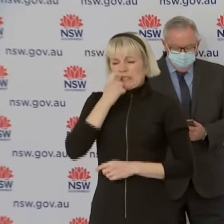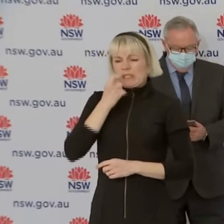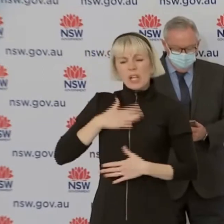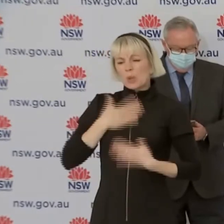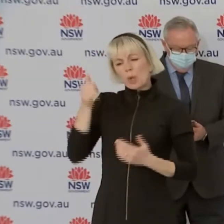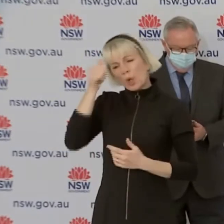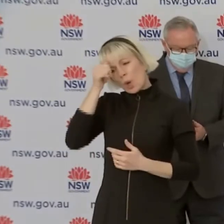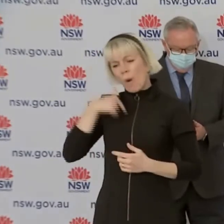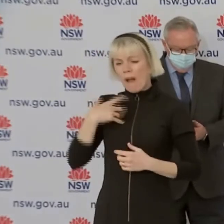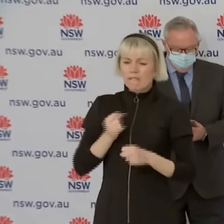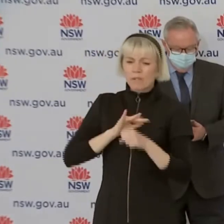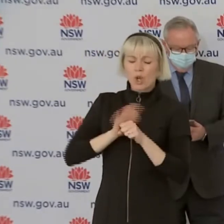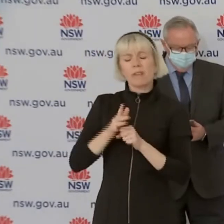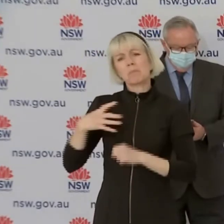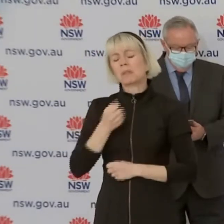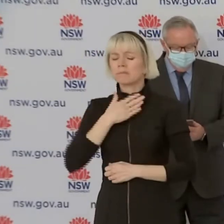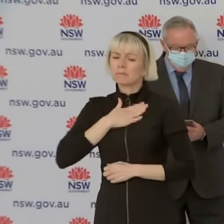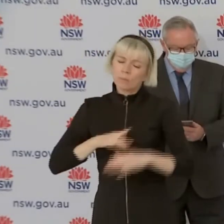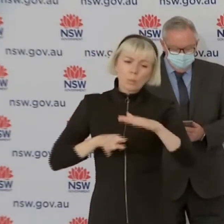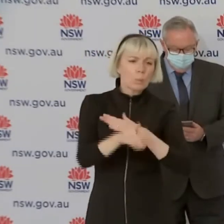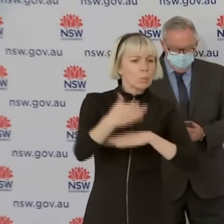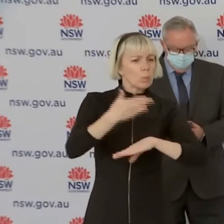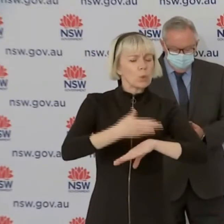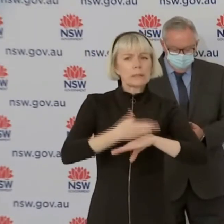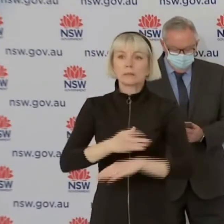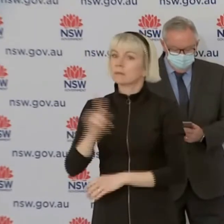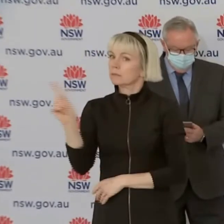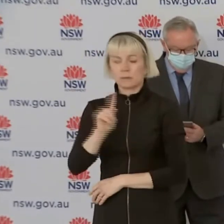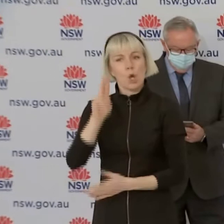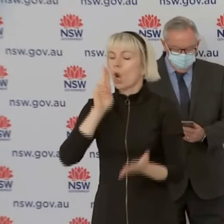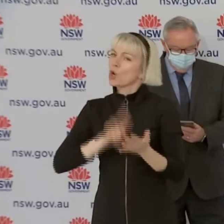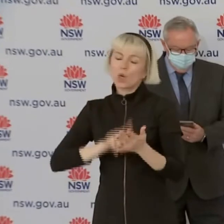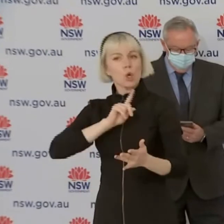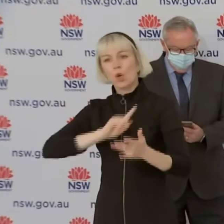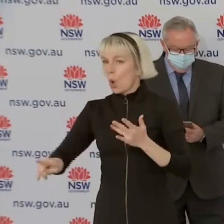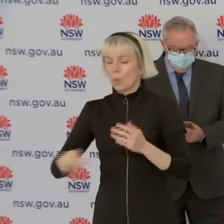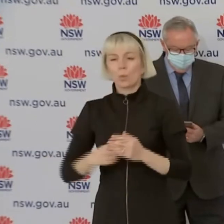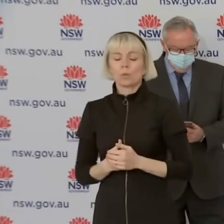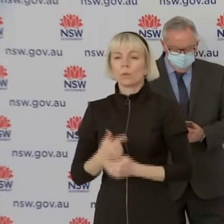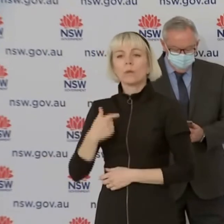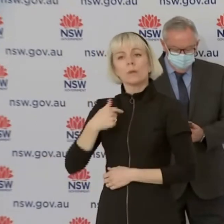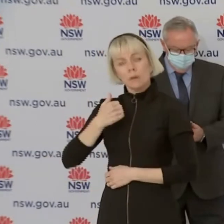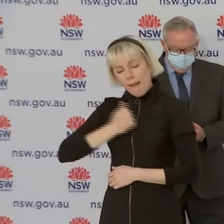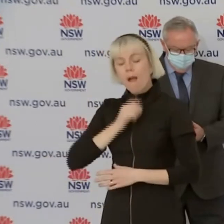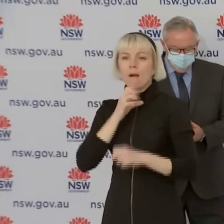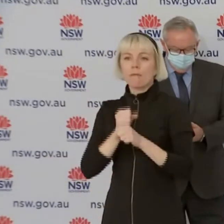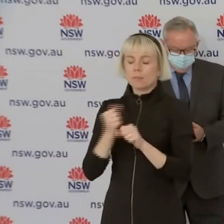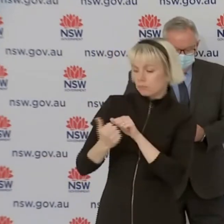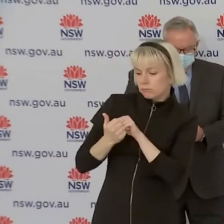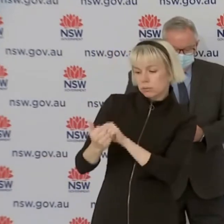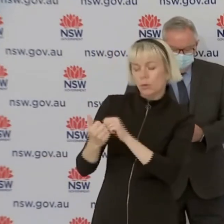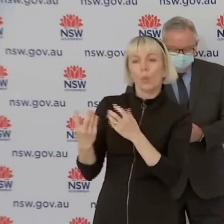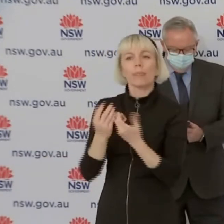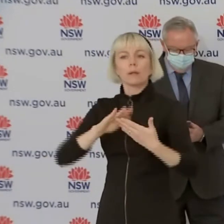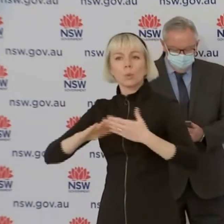many complex reasons, and this is around working with the community at a very grassroots level to try and stop transmission. Dr. Chad, because